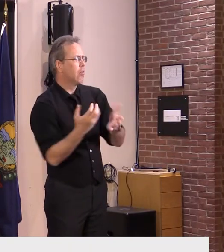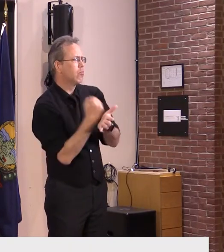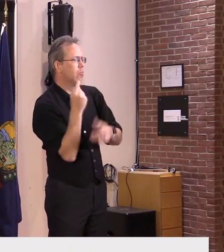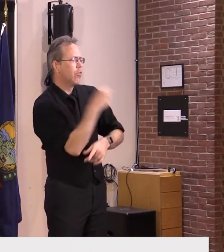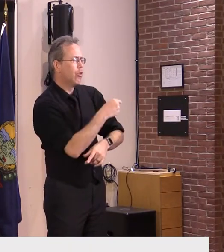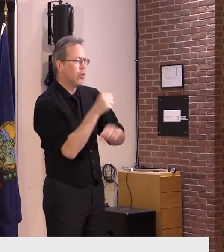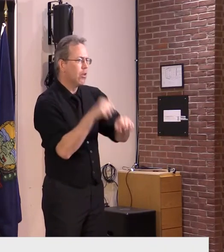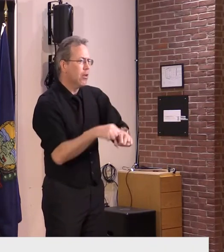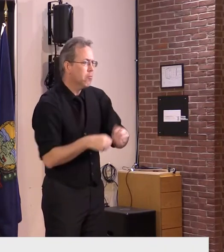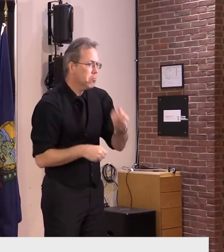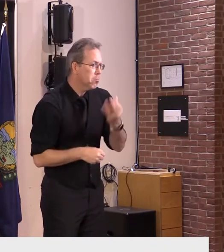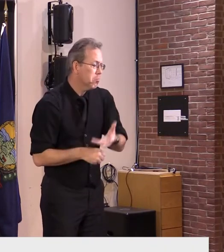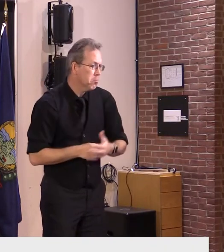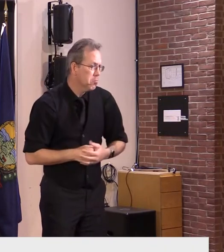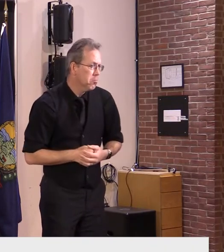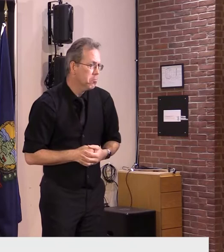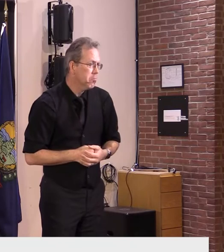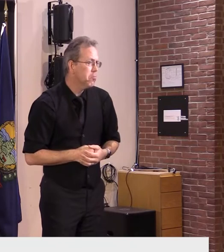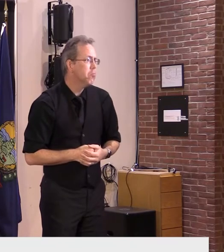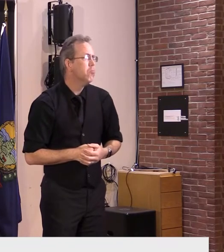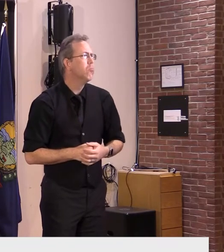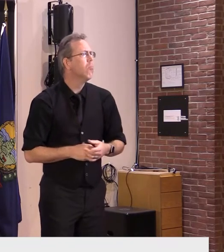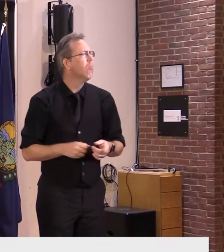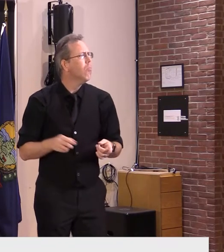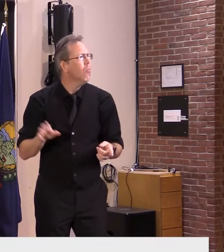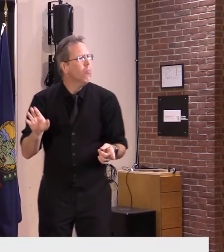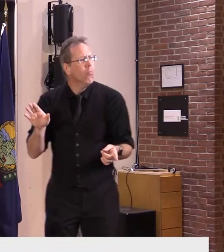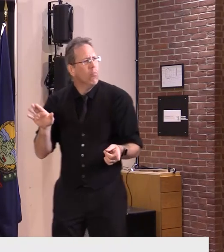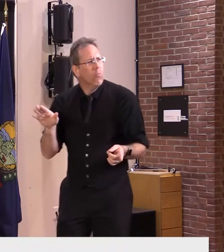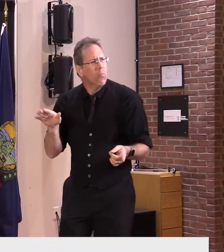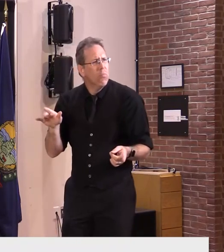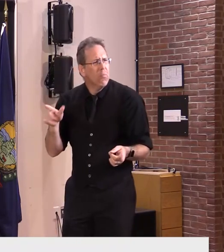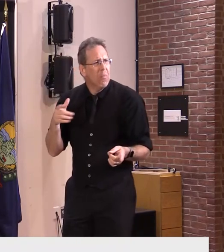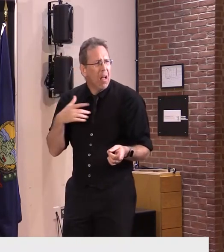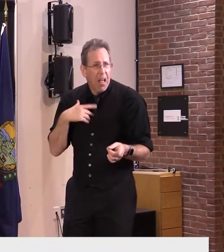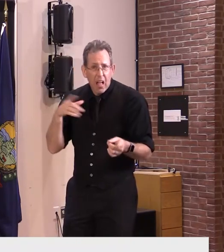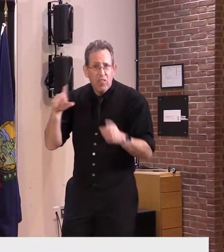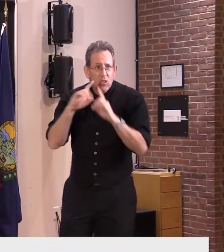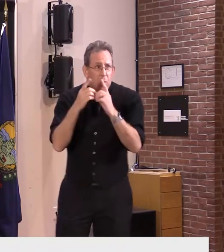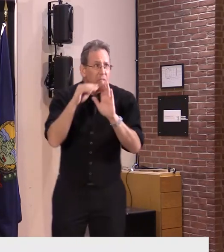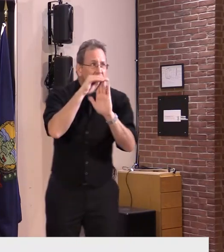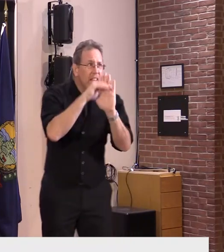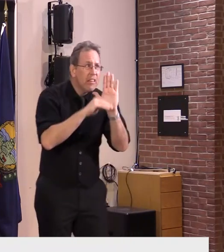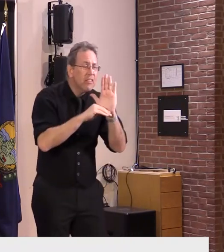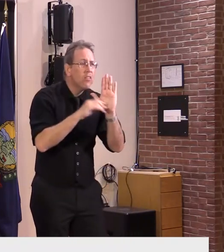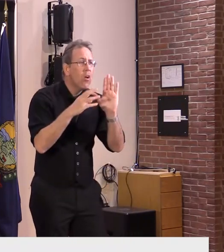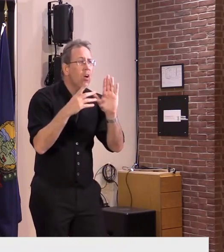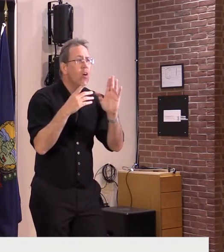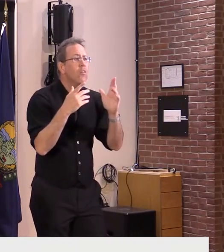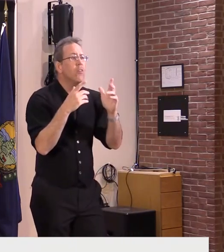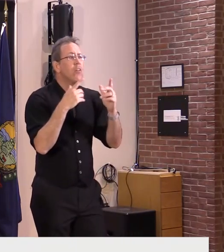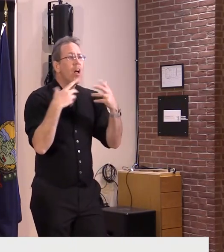Okay, and is that kind of list of pharmacies that provide that part of what's on the Department of Health website?